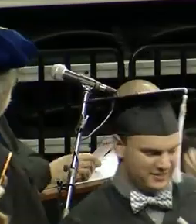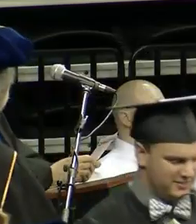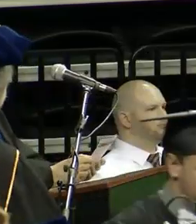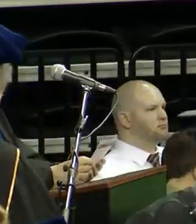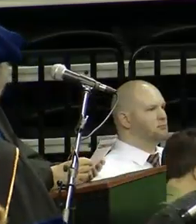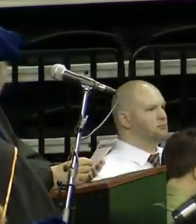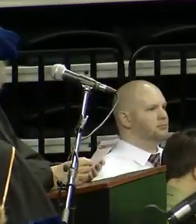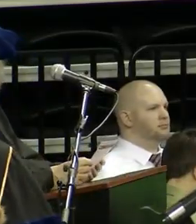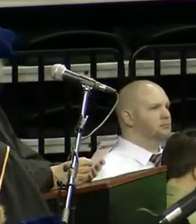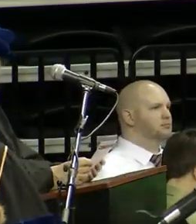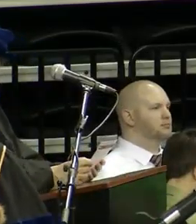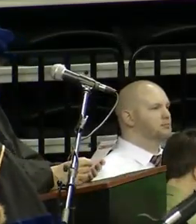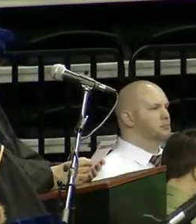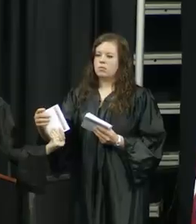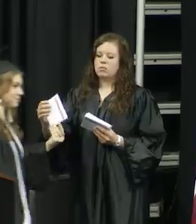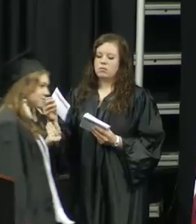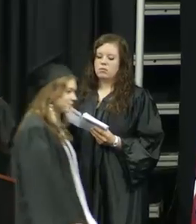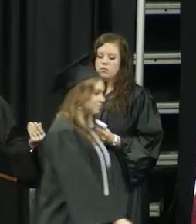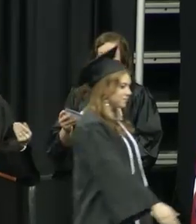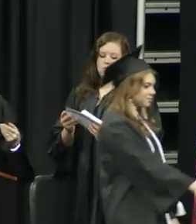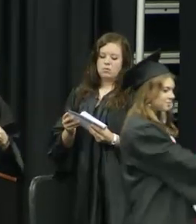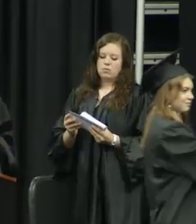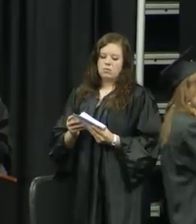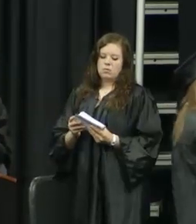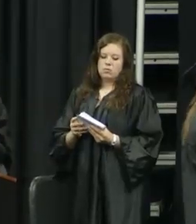Chelsea Darter, honors in art.